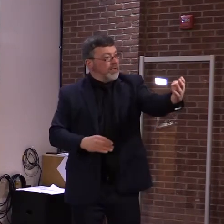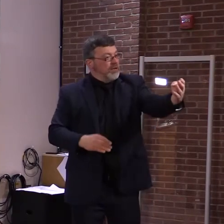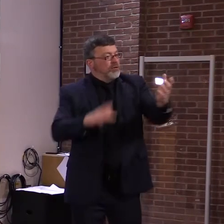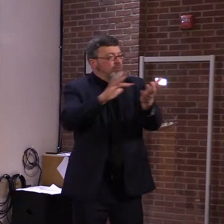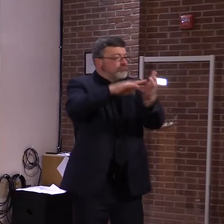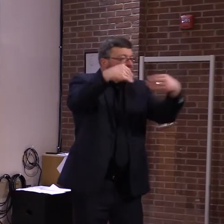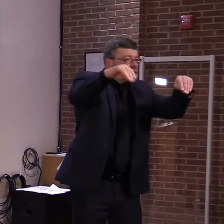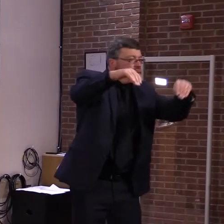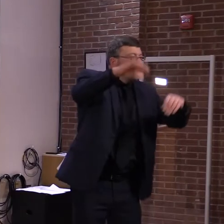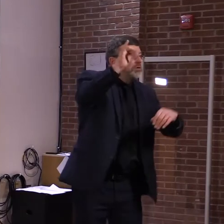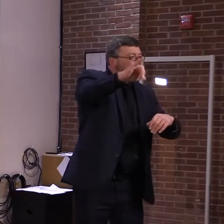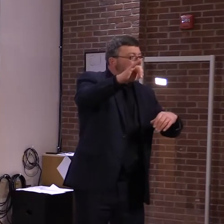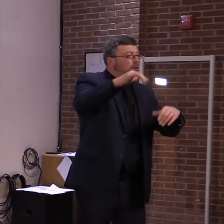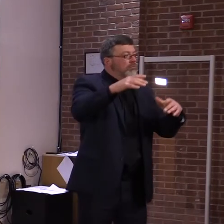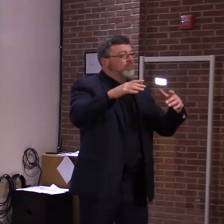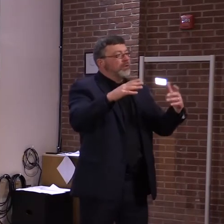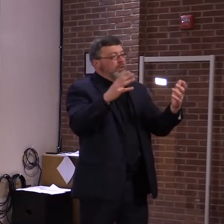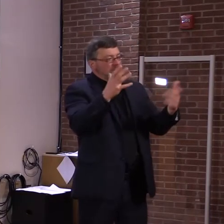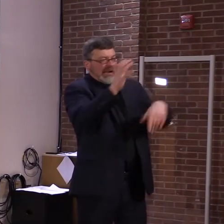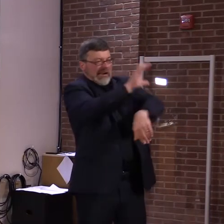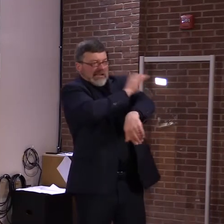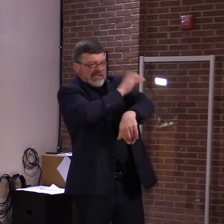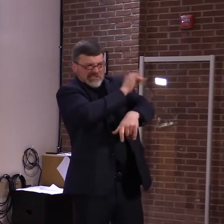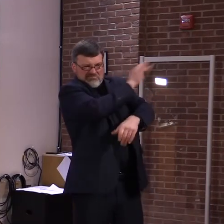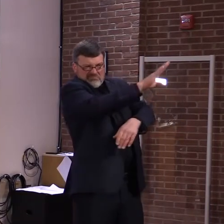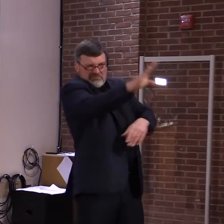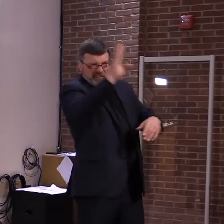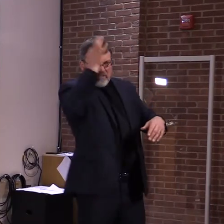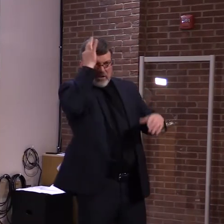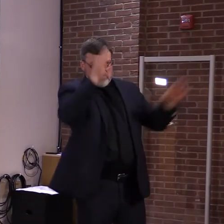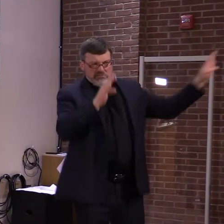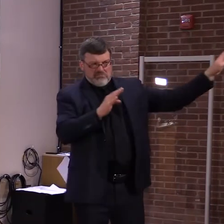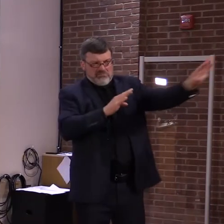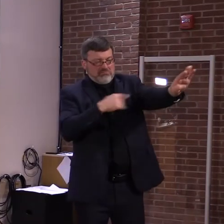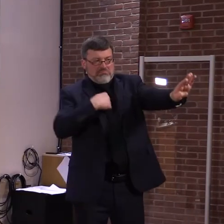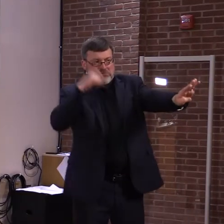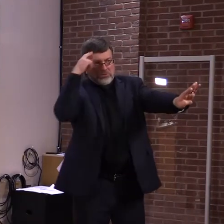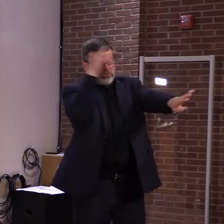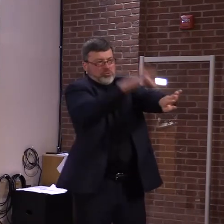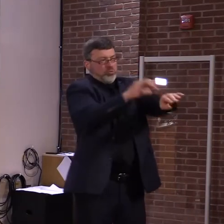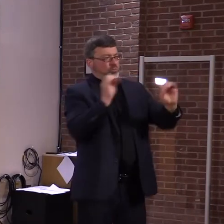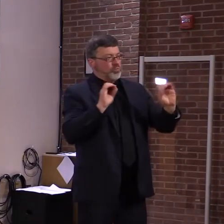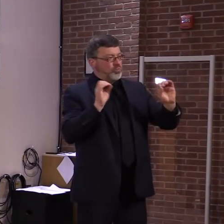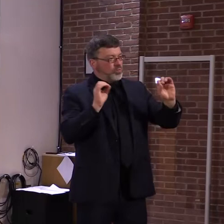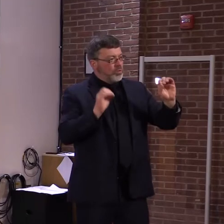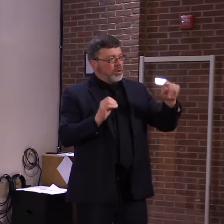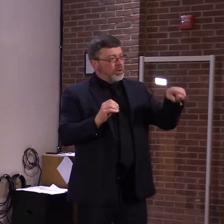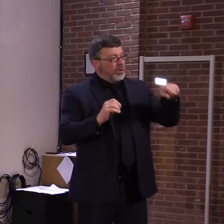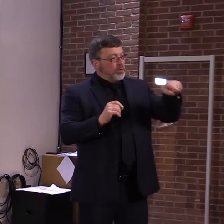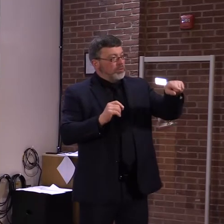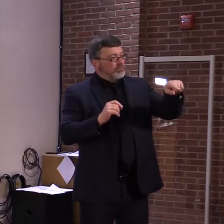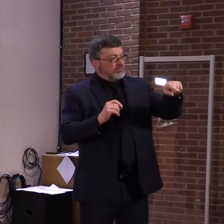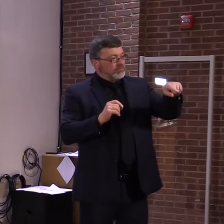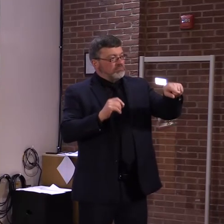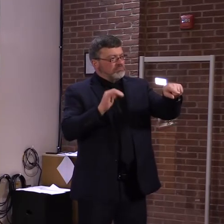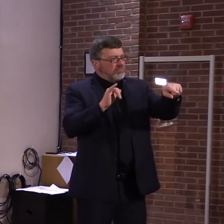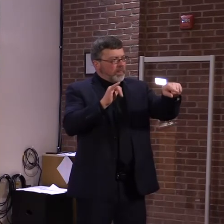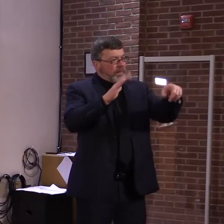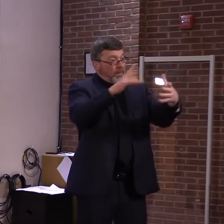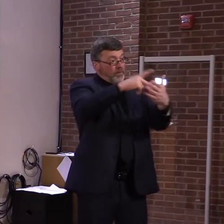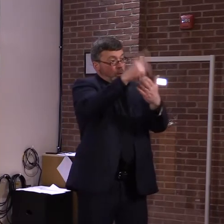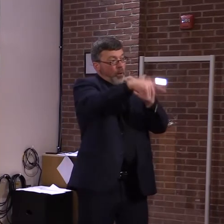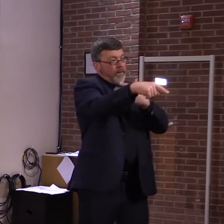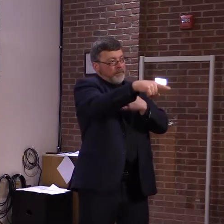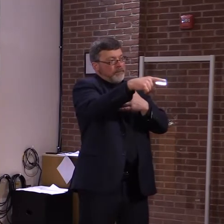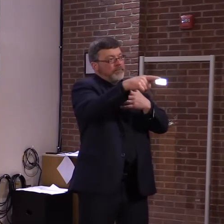600 doses that are coming in. Again, these are all first doses. And then the federal pharmacy program, first